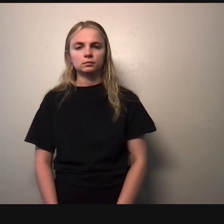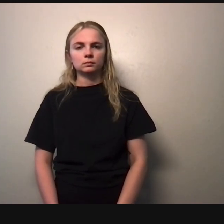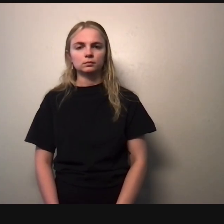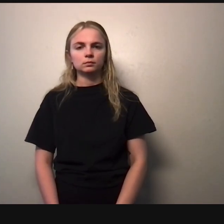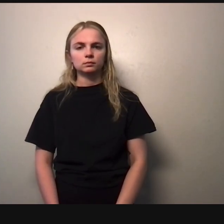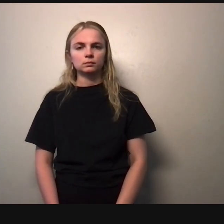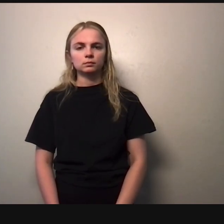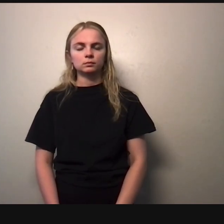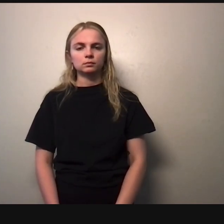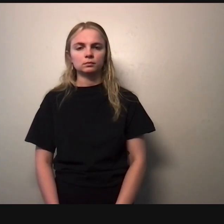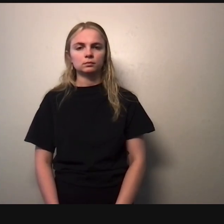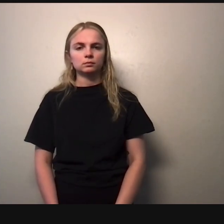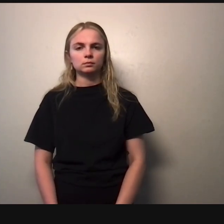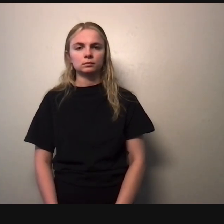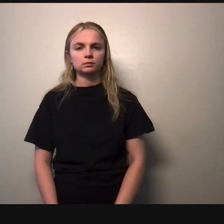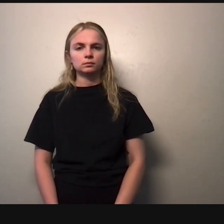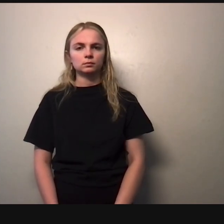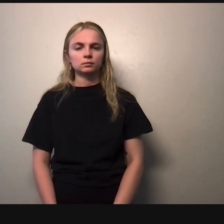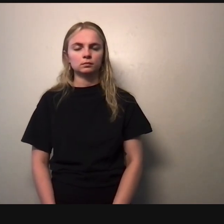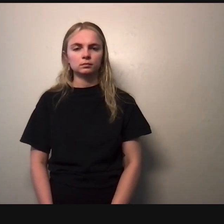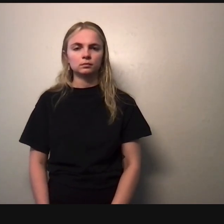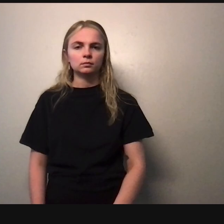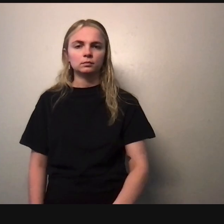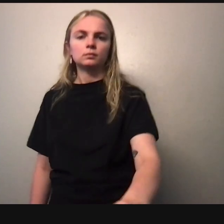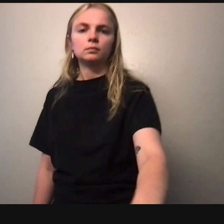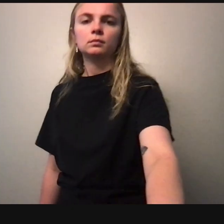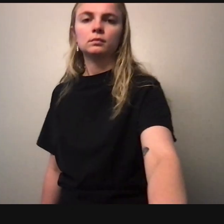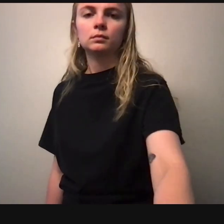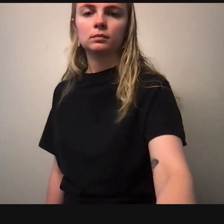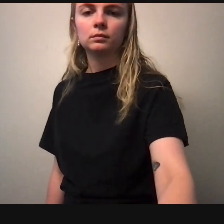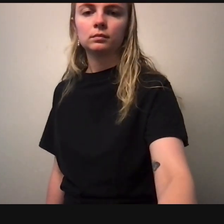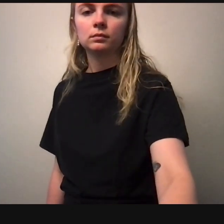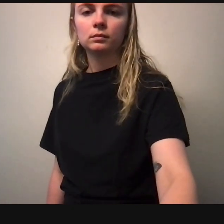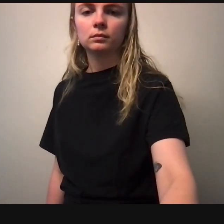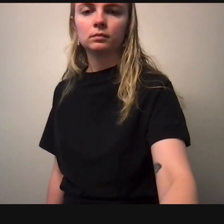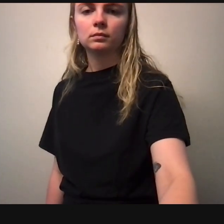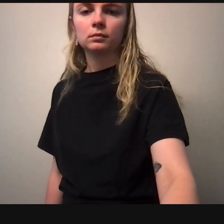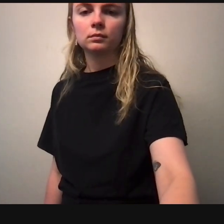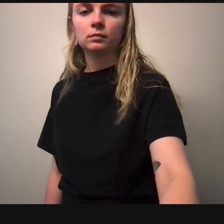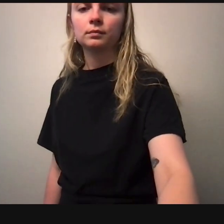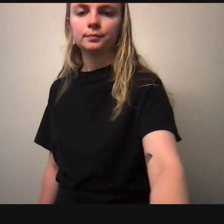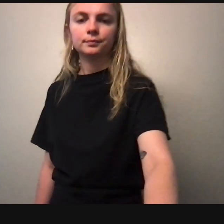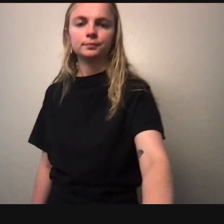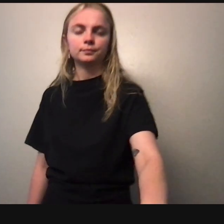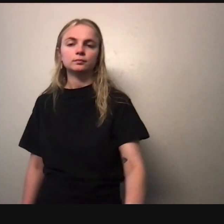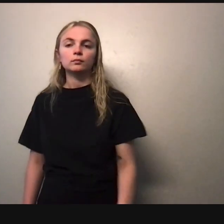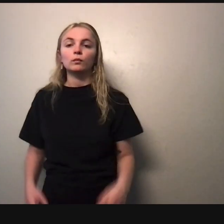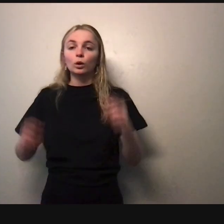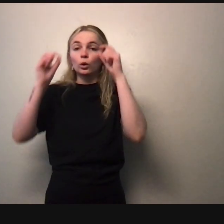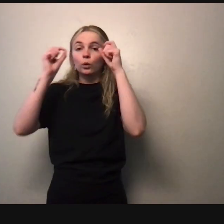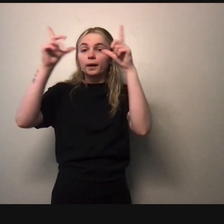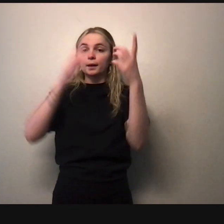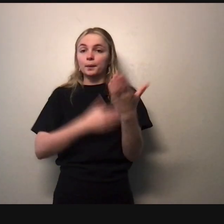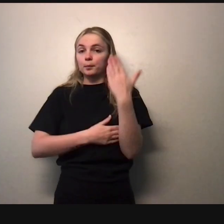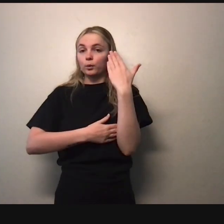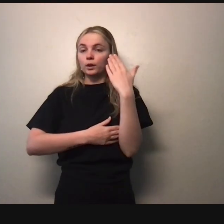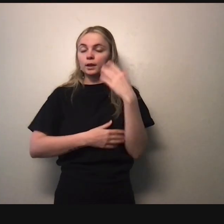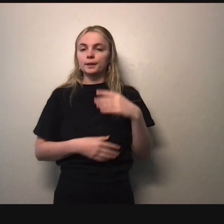reached over, took the blanket, and tried to get out of bed, and I immediately just fell to the floor. My